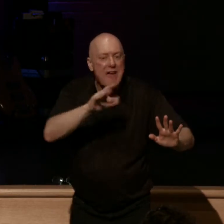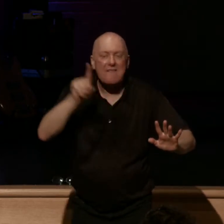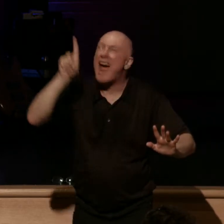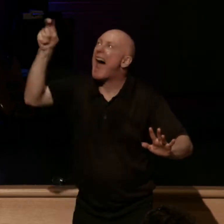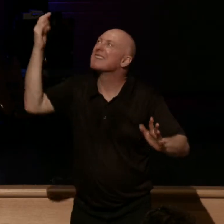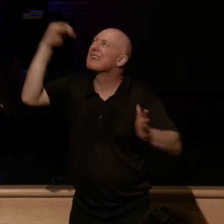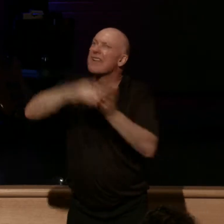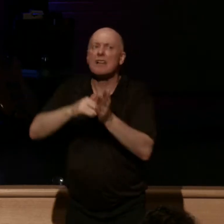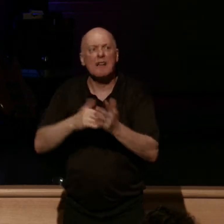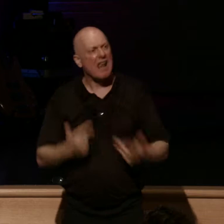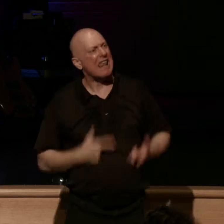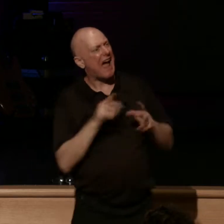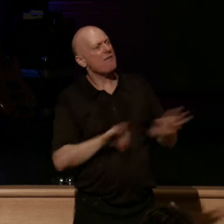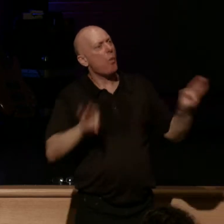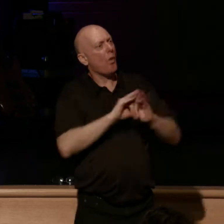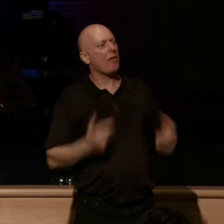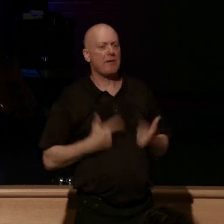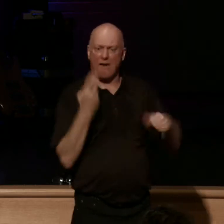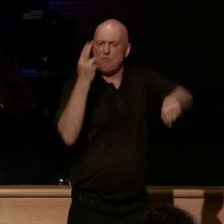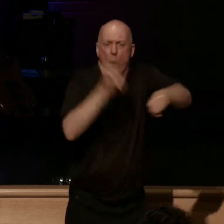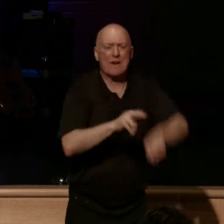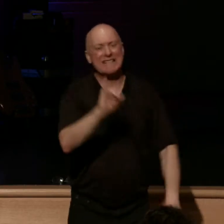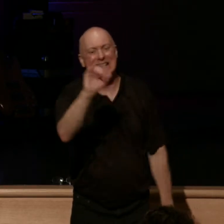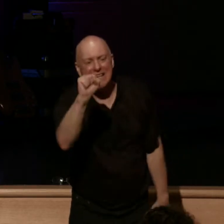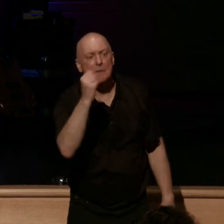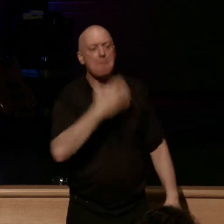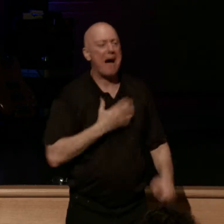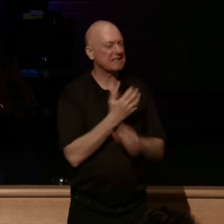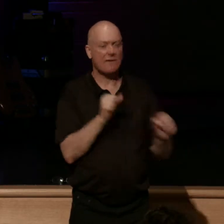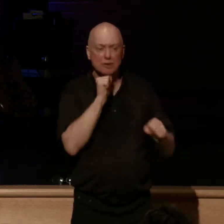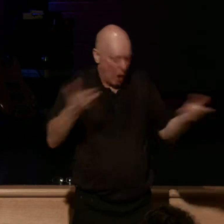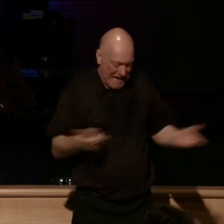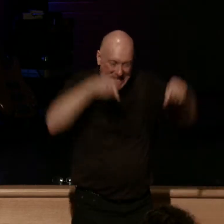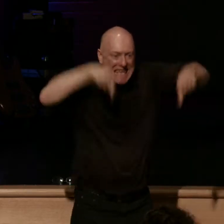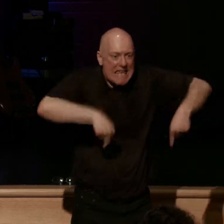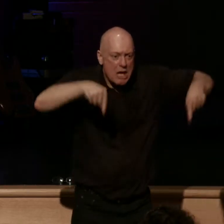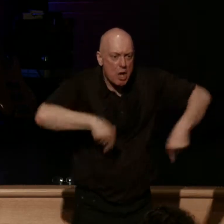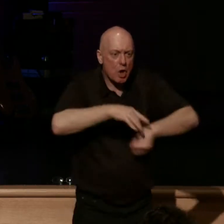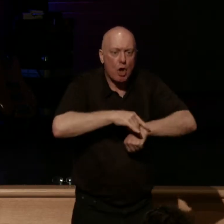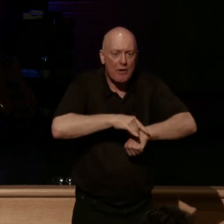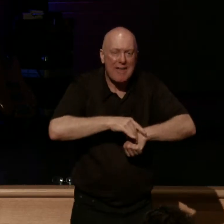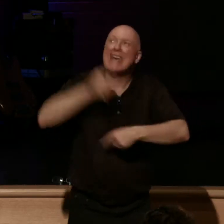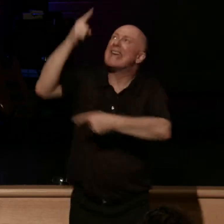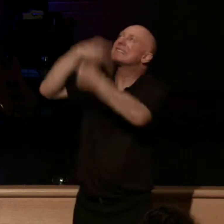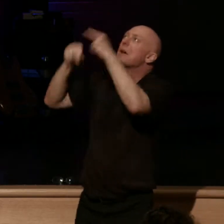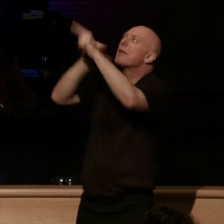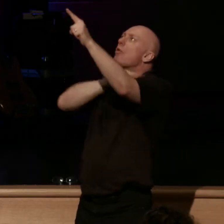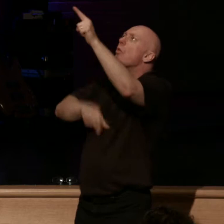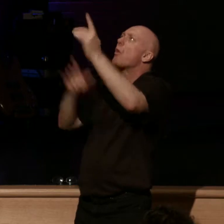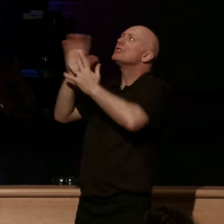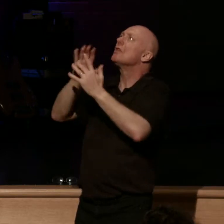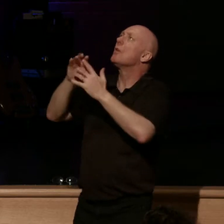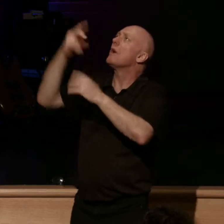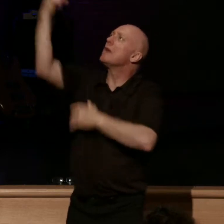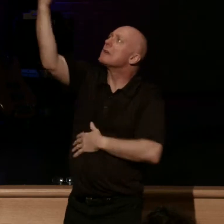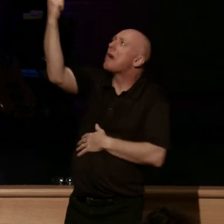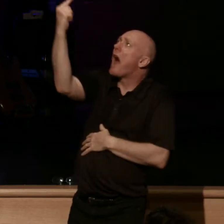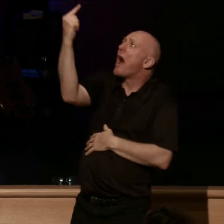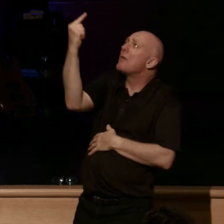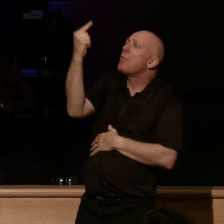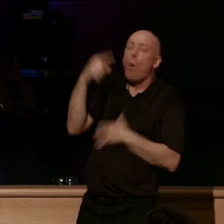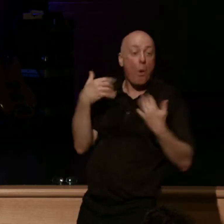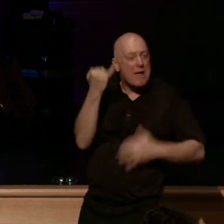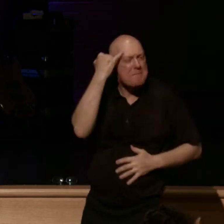again, is life truly worth living? Yes, it is. Because my salvation is not here. It's coming in the Lord Jesus Christ when he comes riding on the clouds. And what a